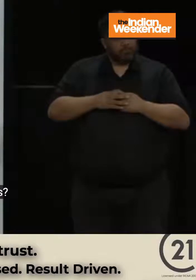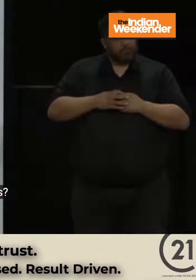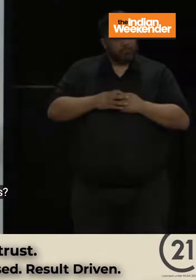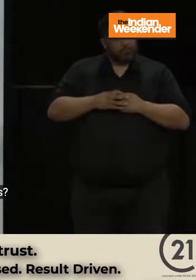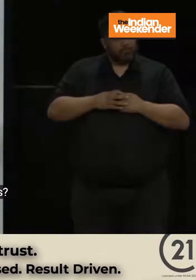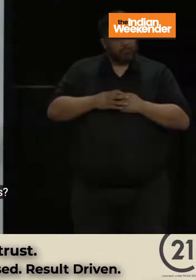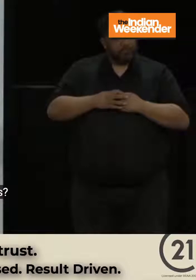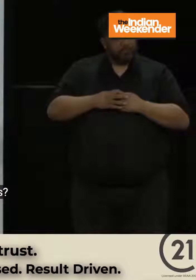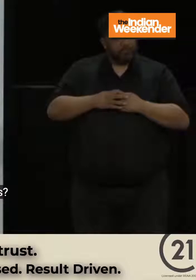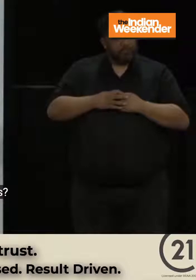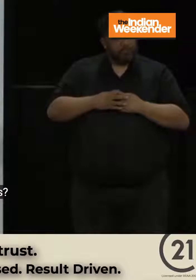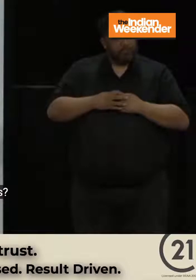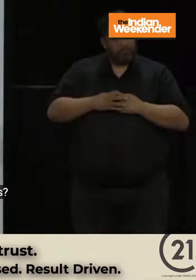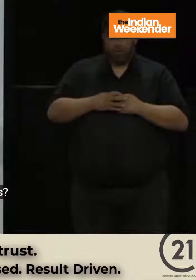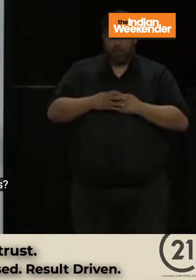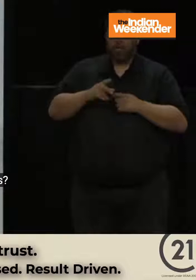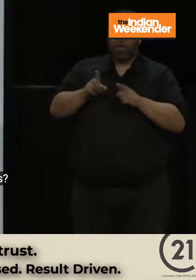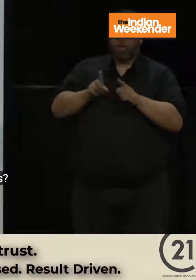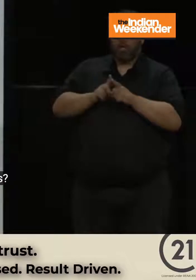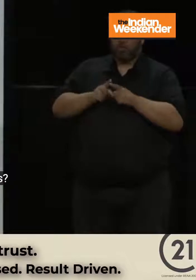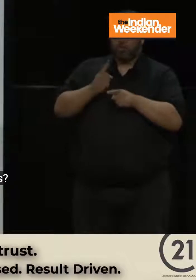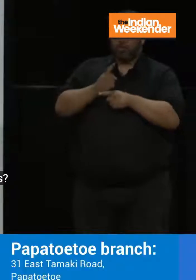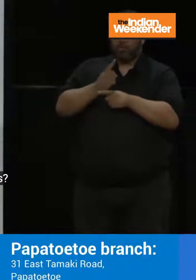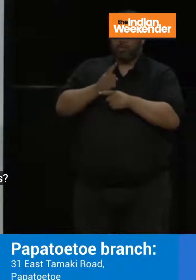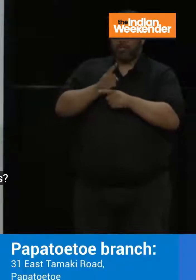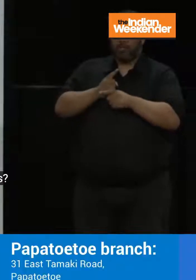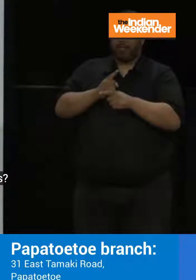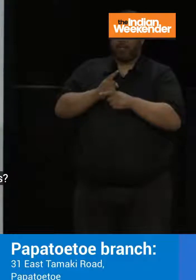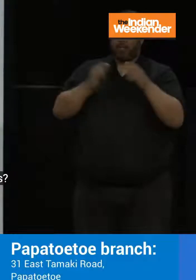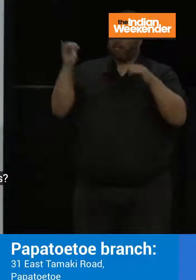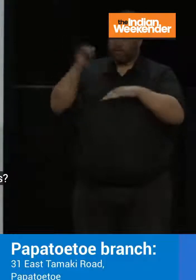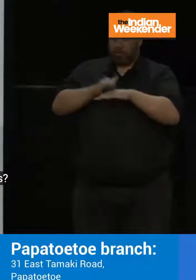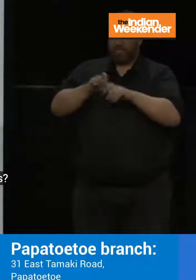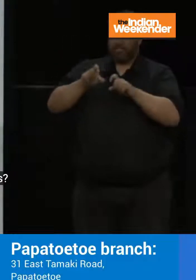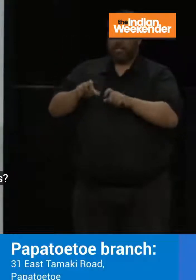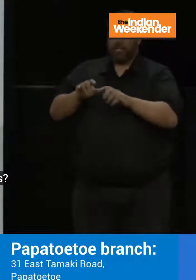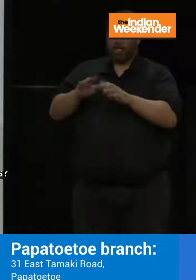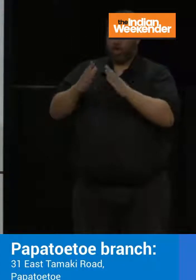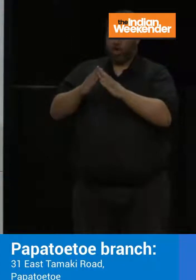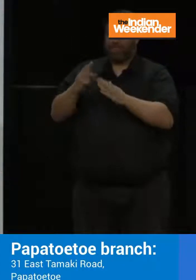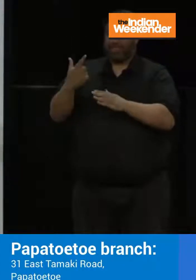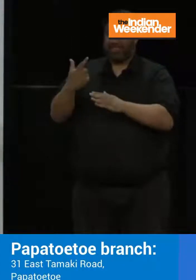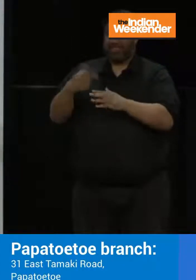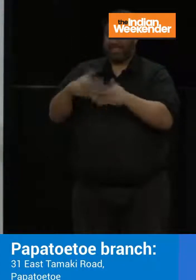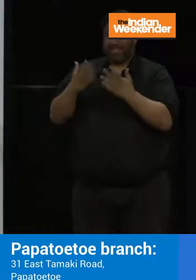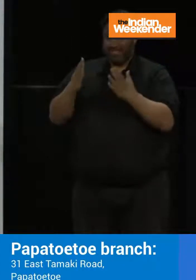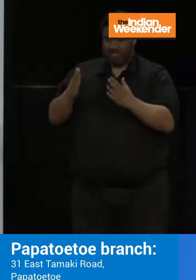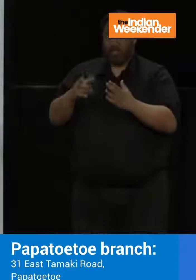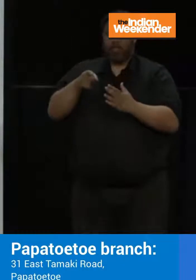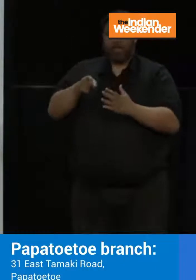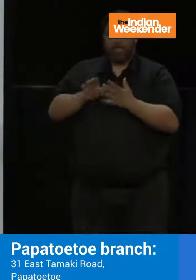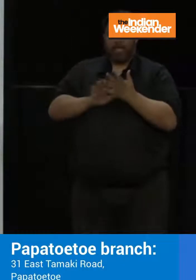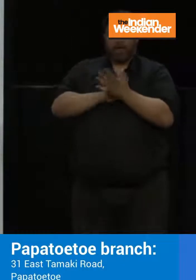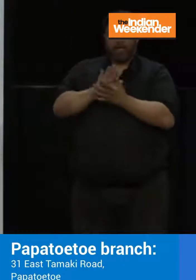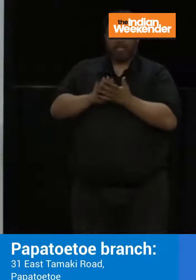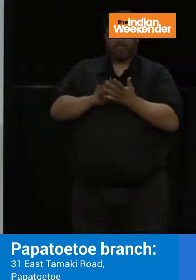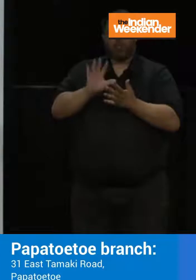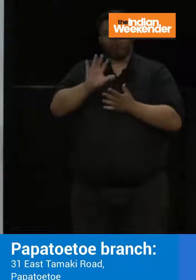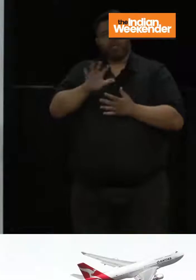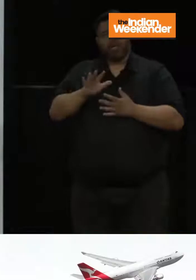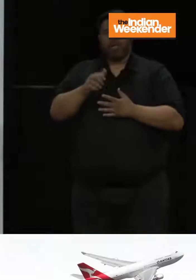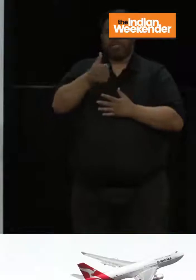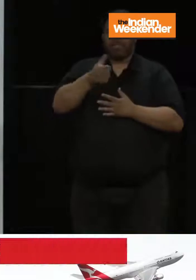self-isolation, or having self-isolation from now would involve an extra 60 cases per week, which doesn't